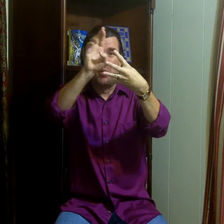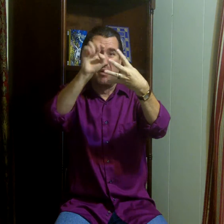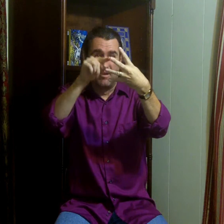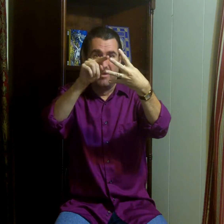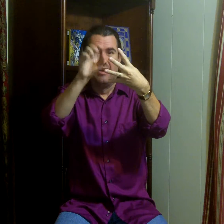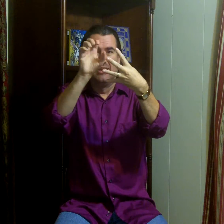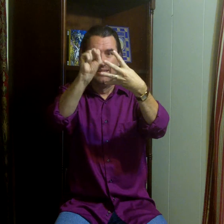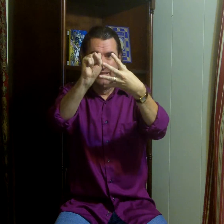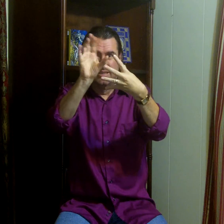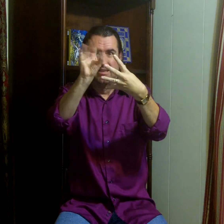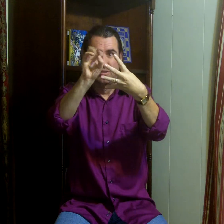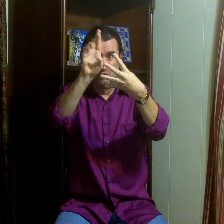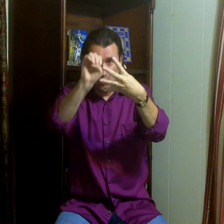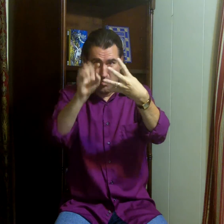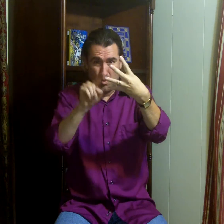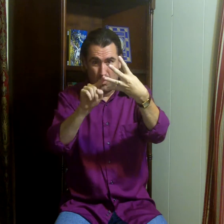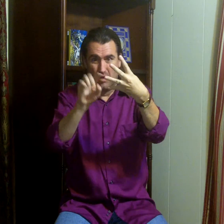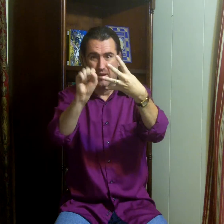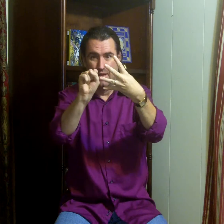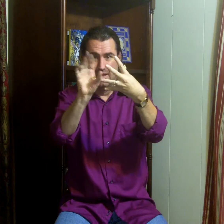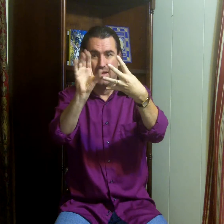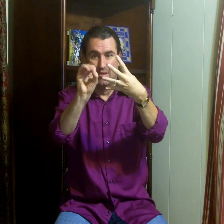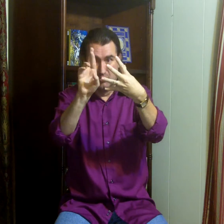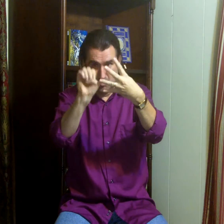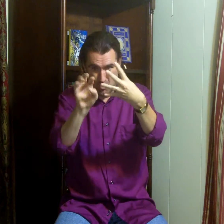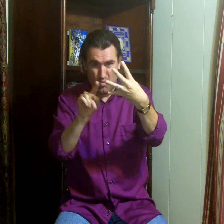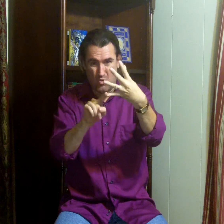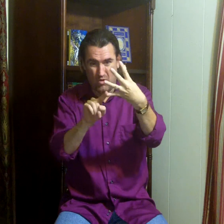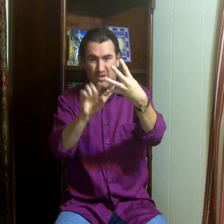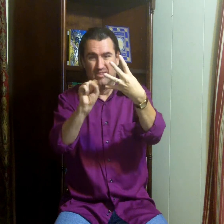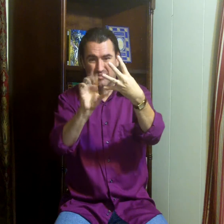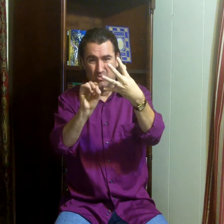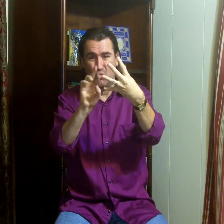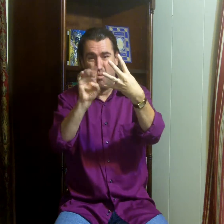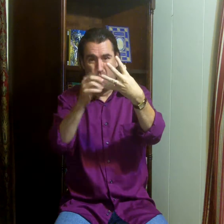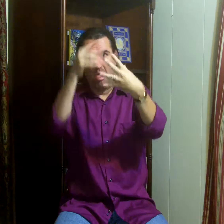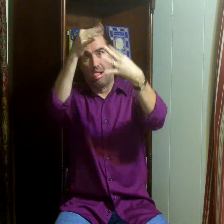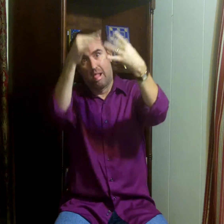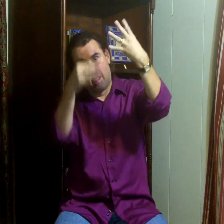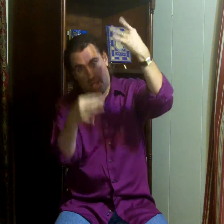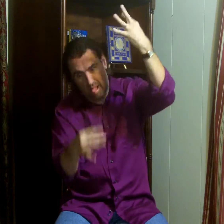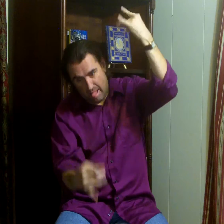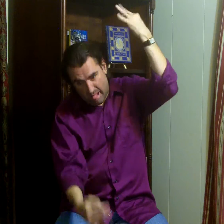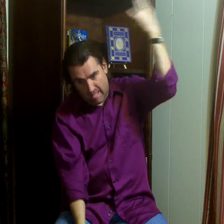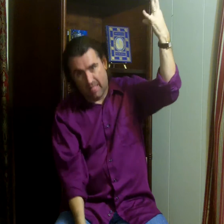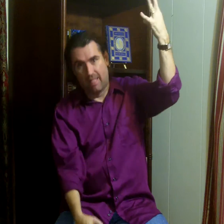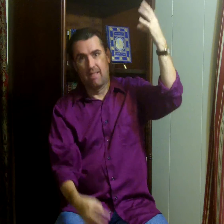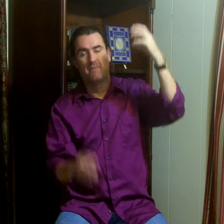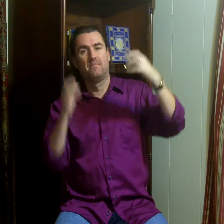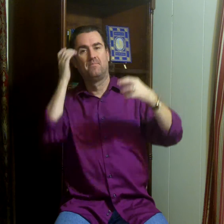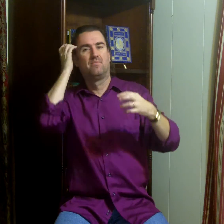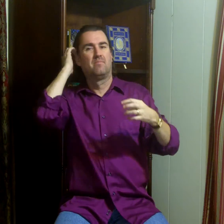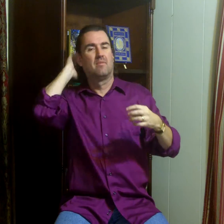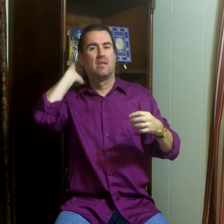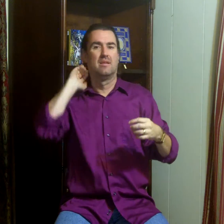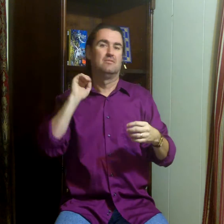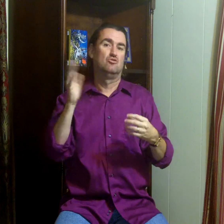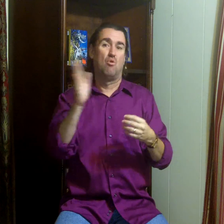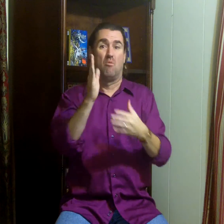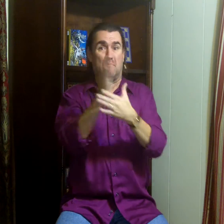rate. So that's good because you'll be able to see a score between something like a 1 and a 5 on how you